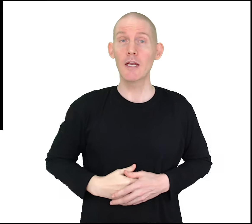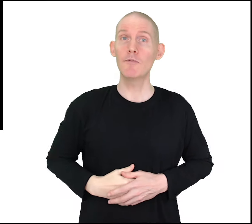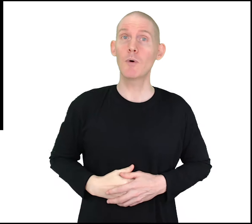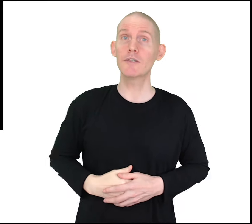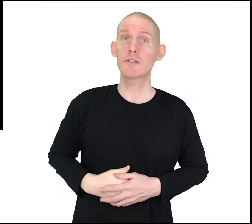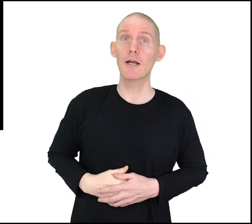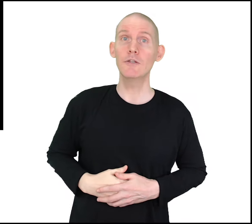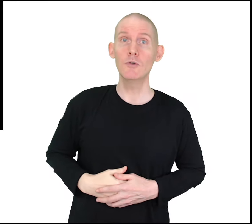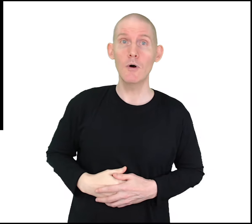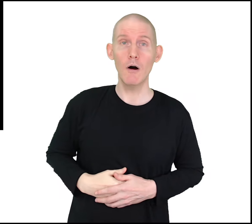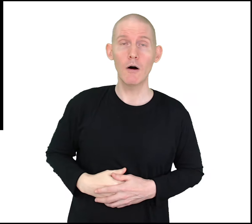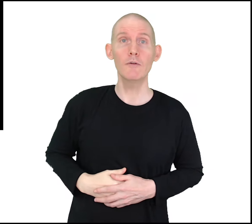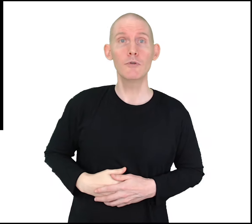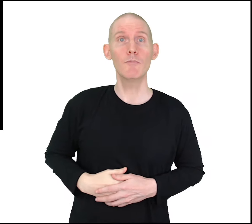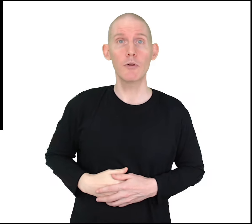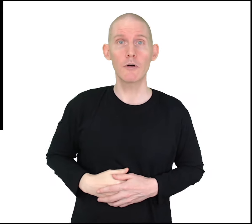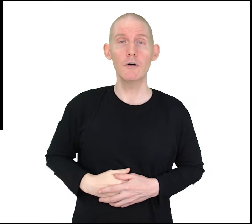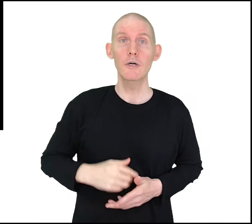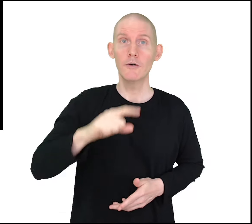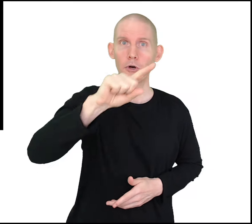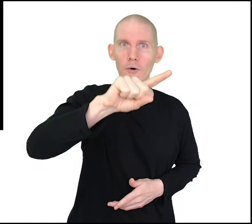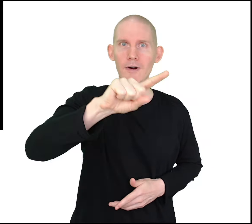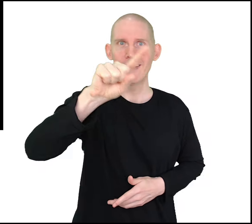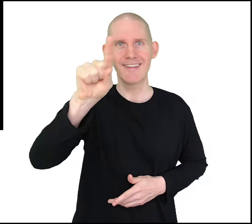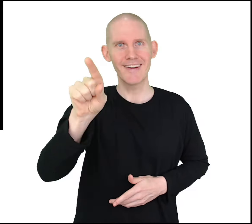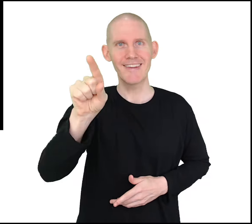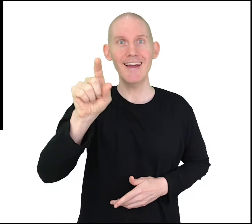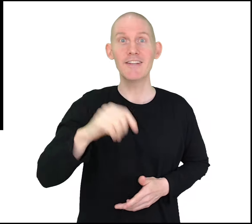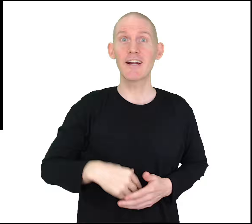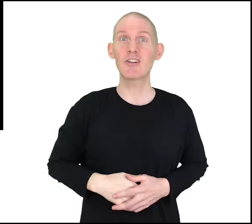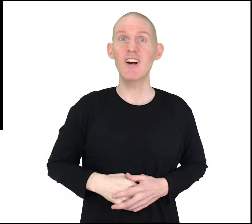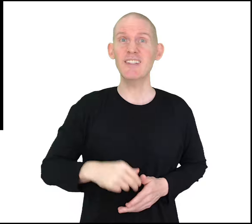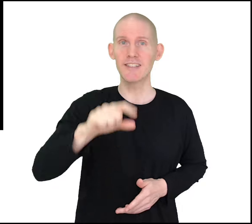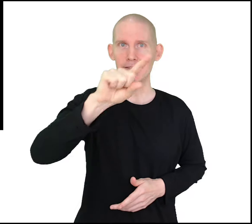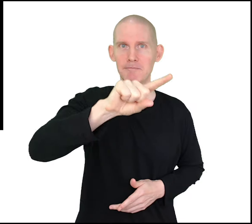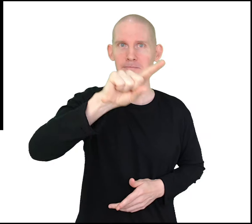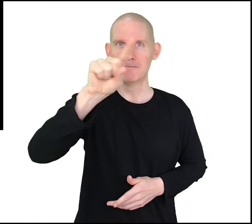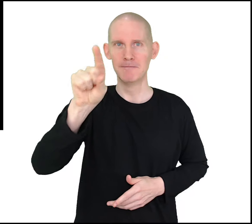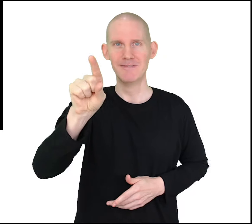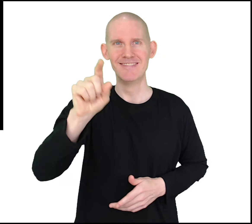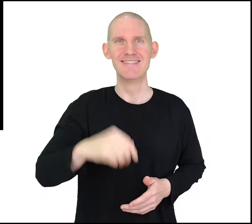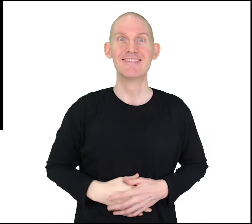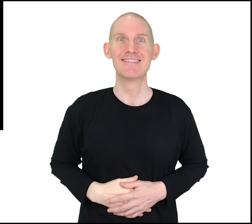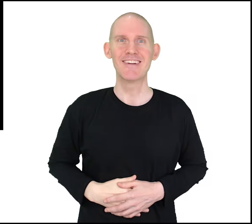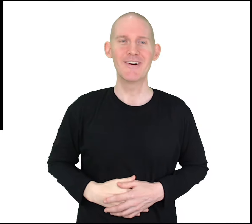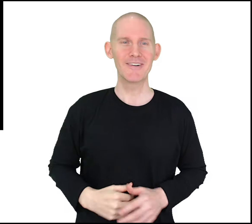want to sign you all, you plural, go like that. You got to cross it. Okay?